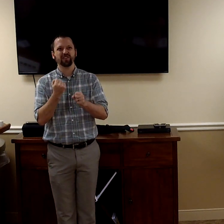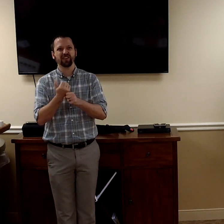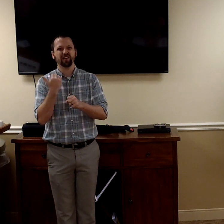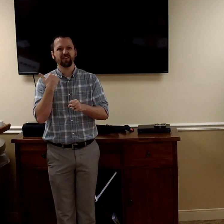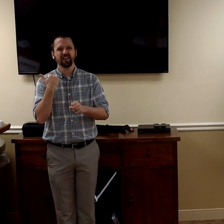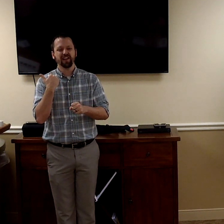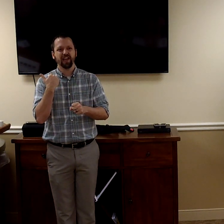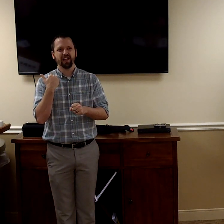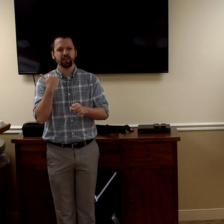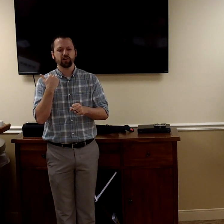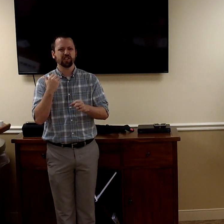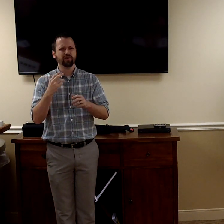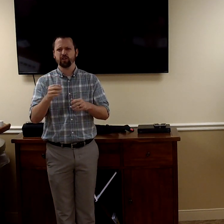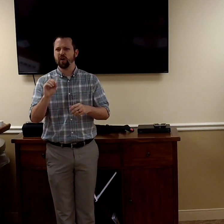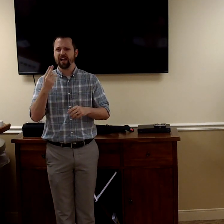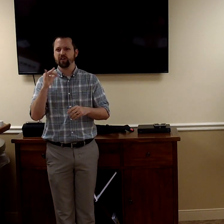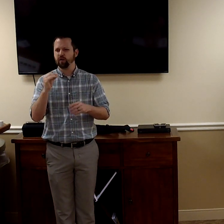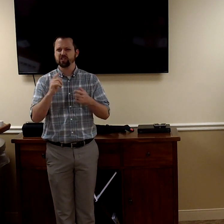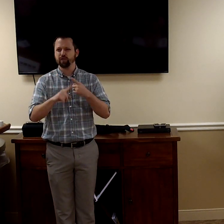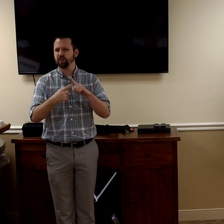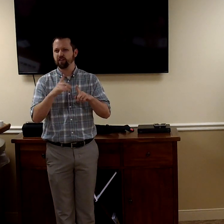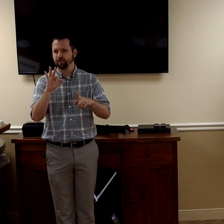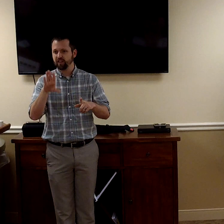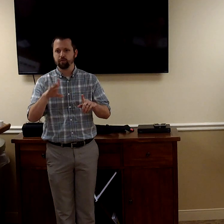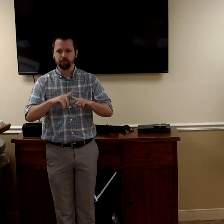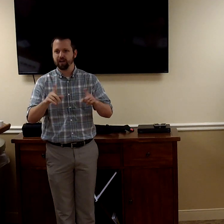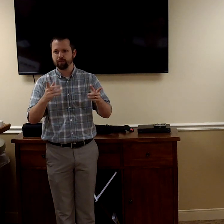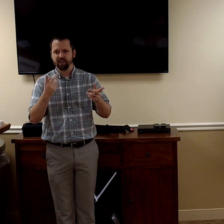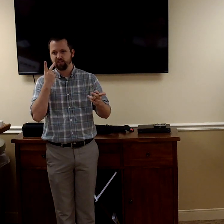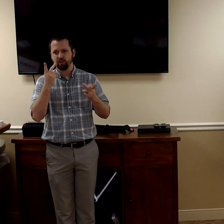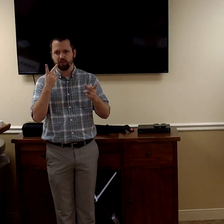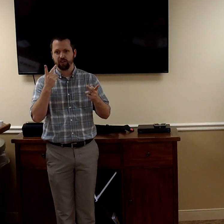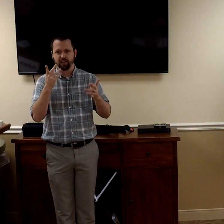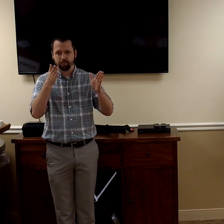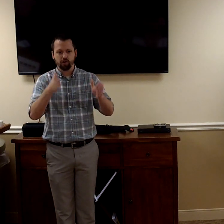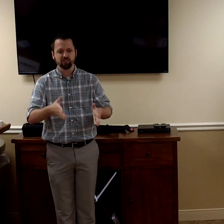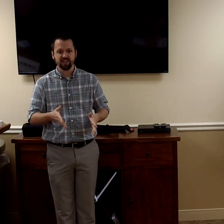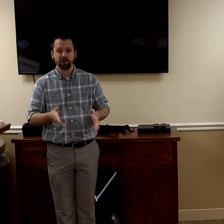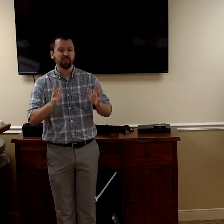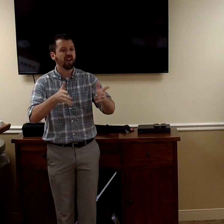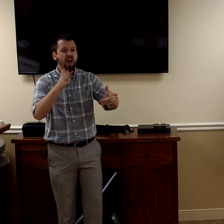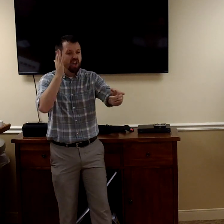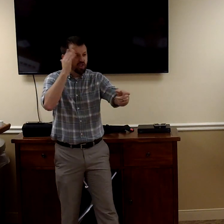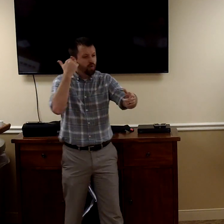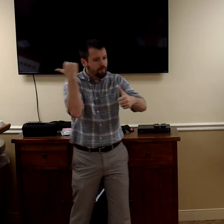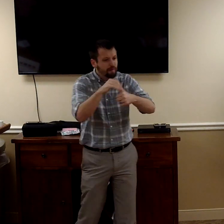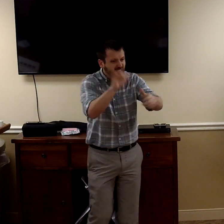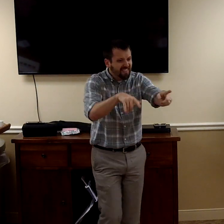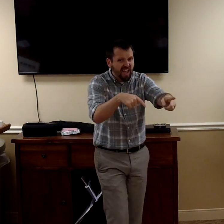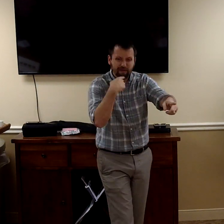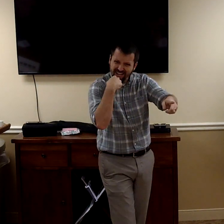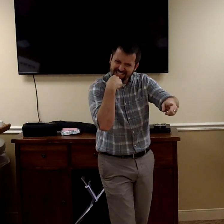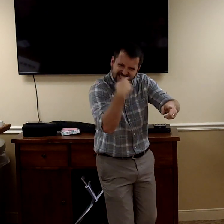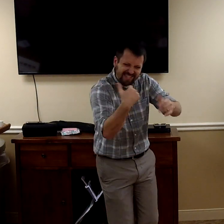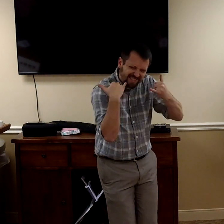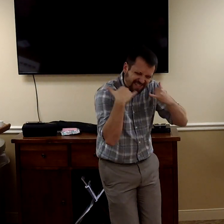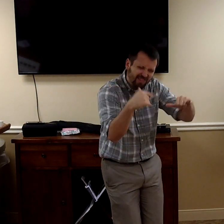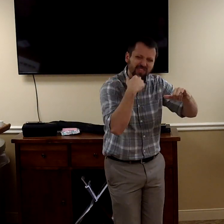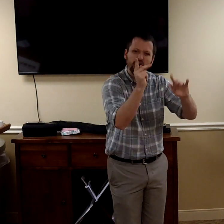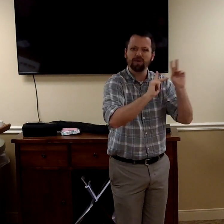ago. And she lives in Ohio now. We're still friends on Facebook, but I saw her like in person, and I was like, "You remember that time?" I still tell people